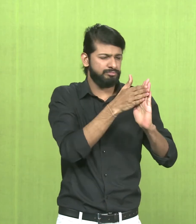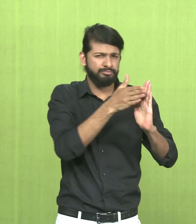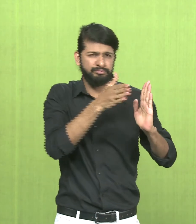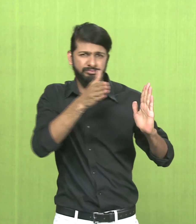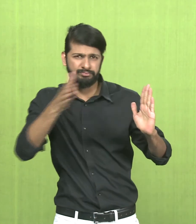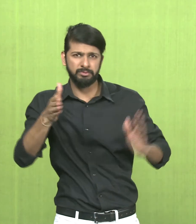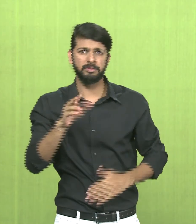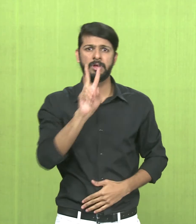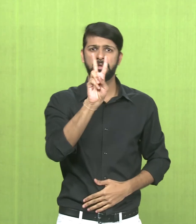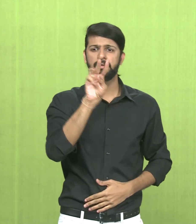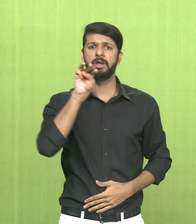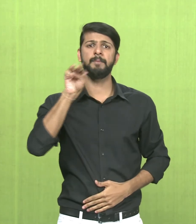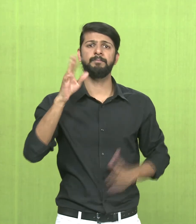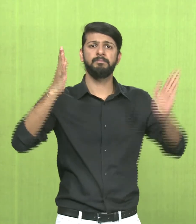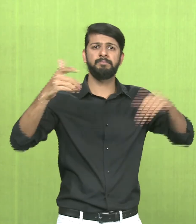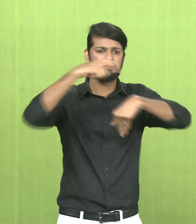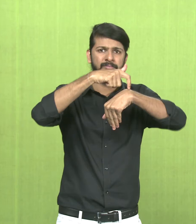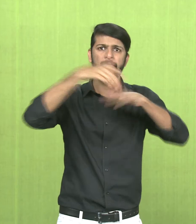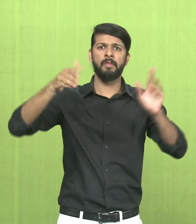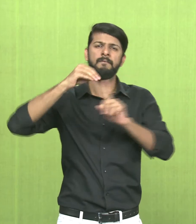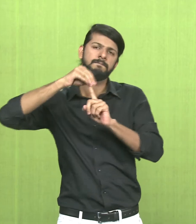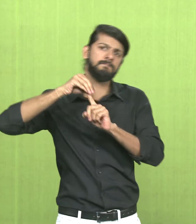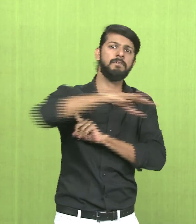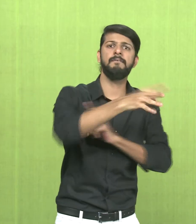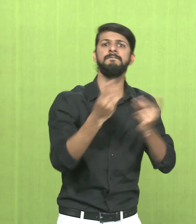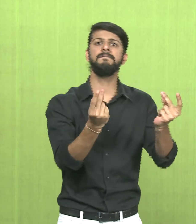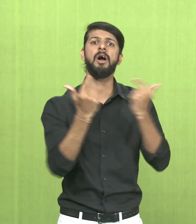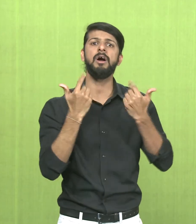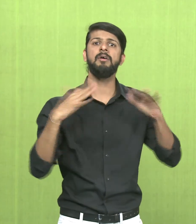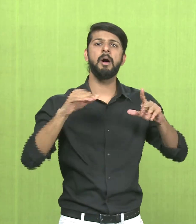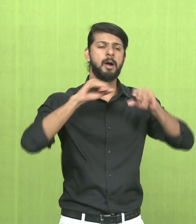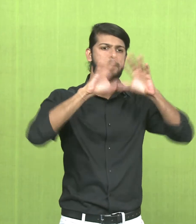the most influential art movement in the 20th century.